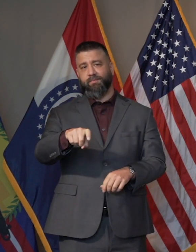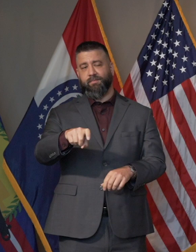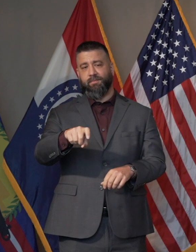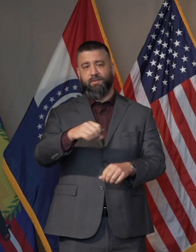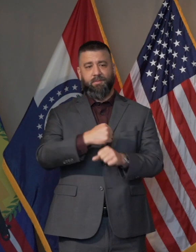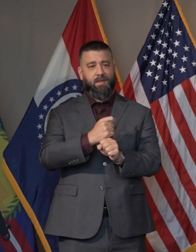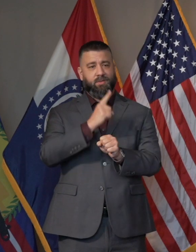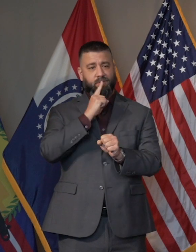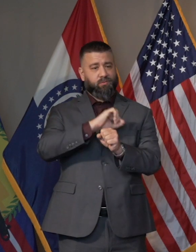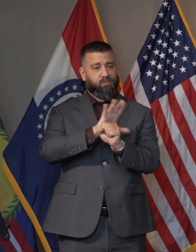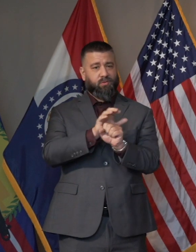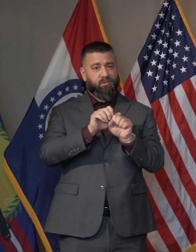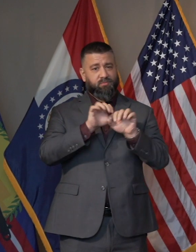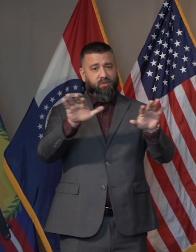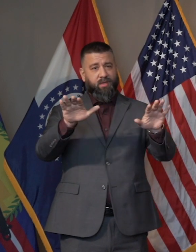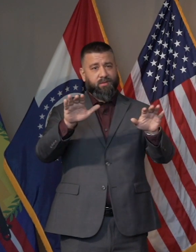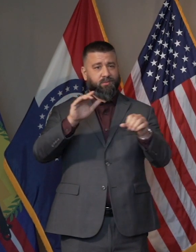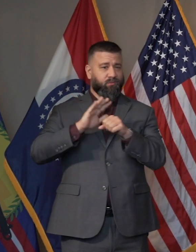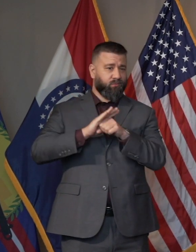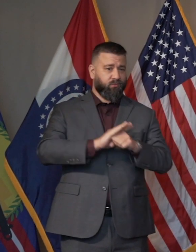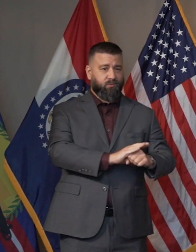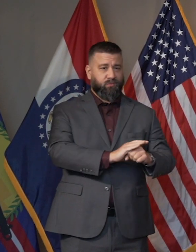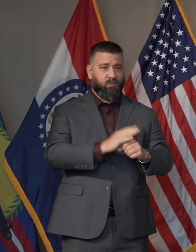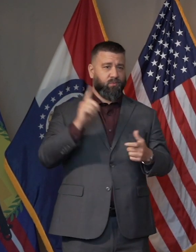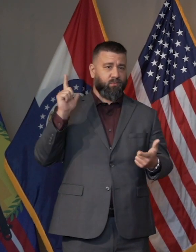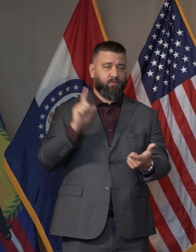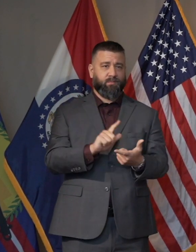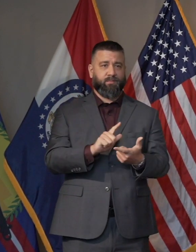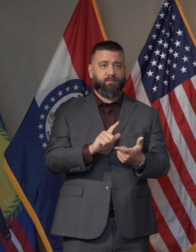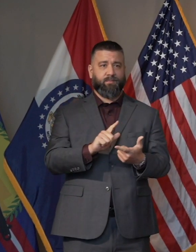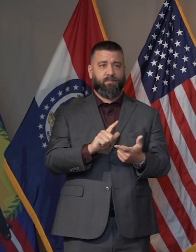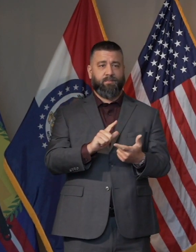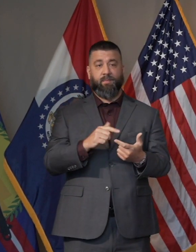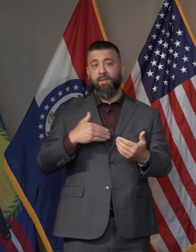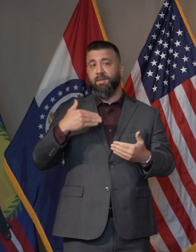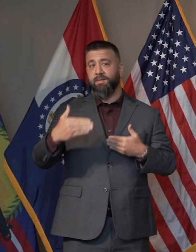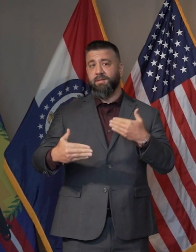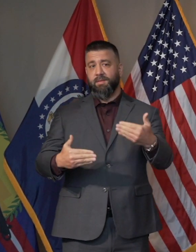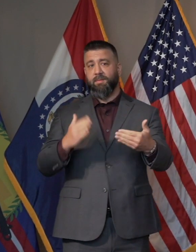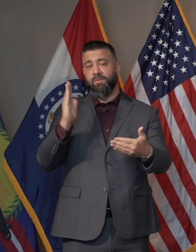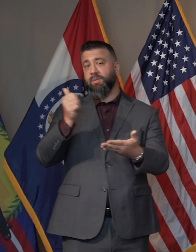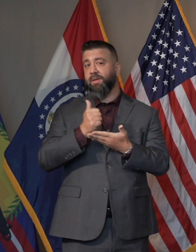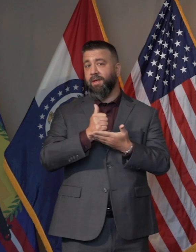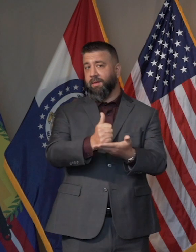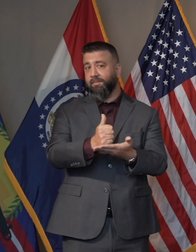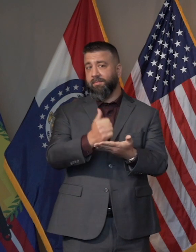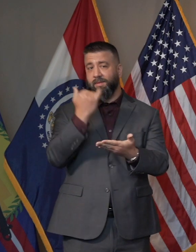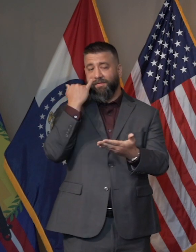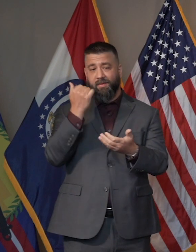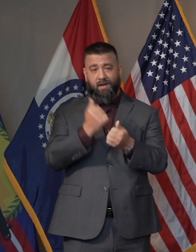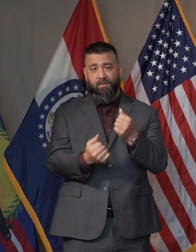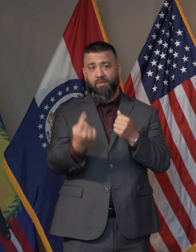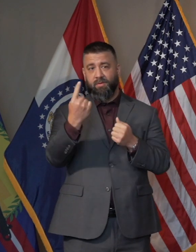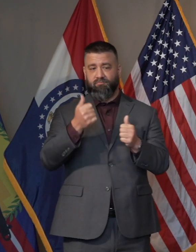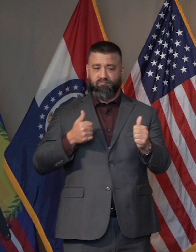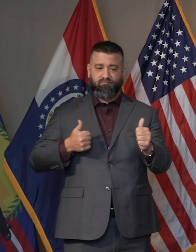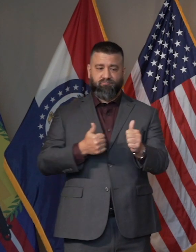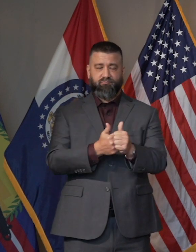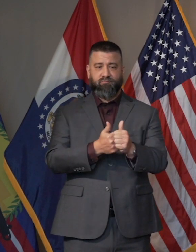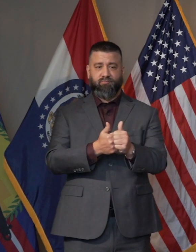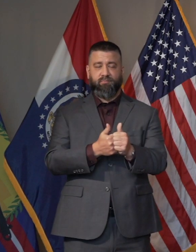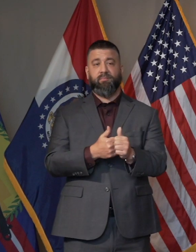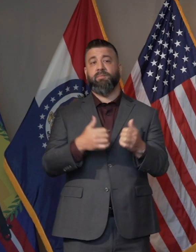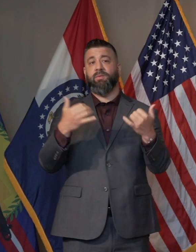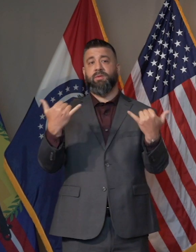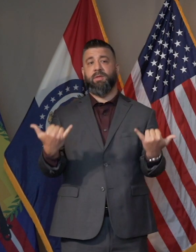spread of this virus in check in our community. And these steps will help if everyone complies.